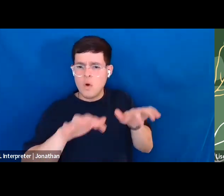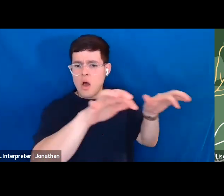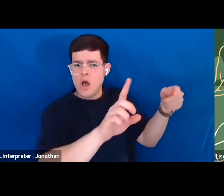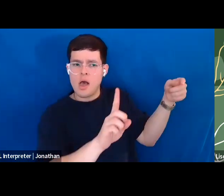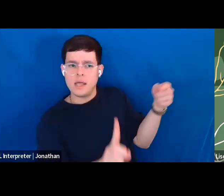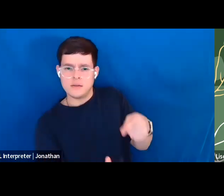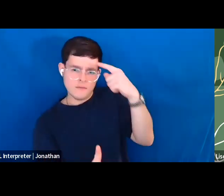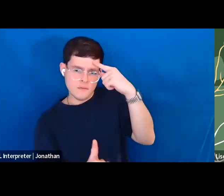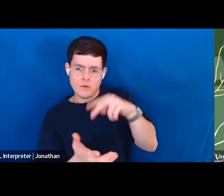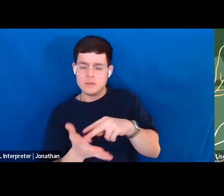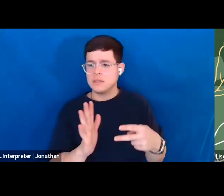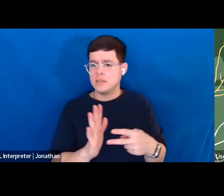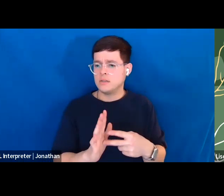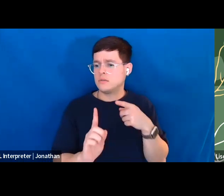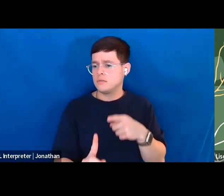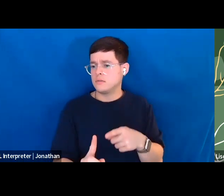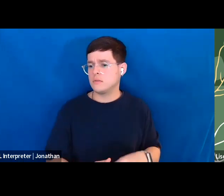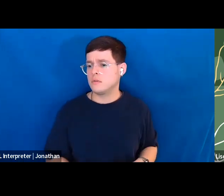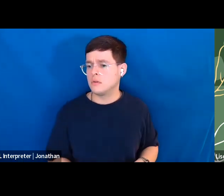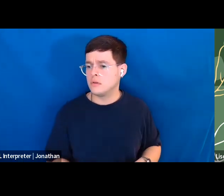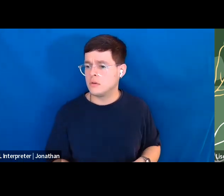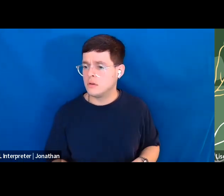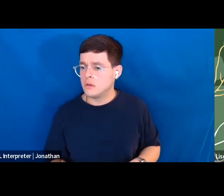audience of one's initial vision.